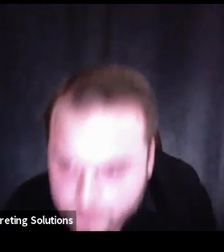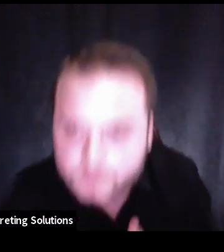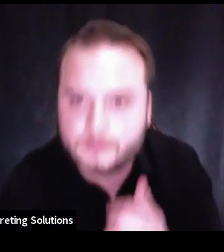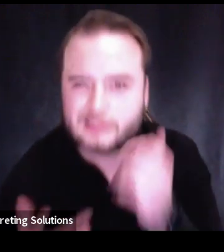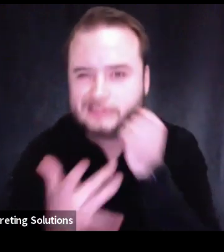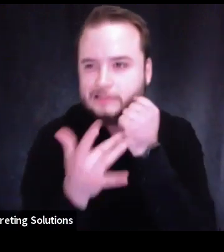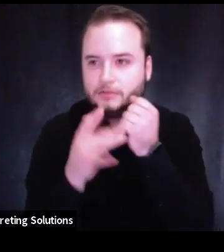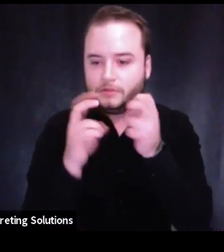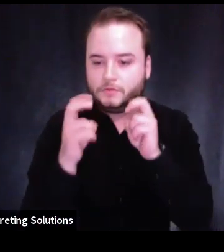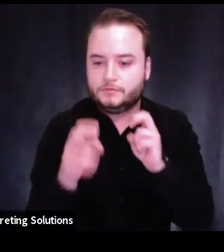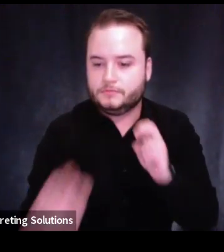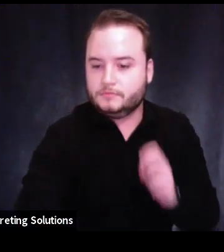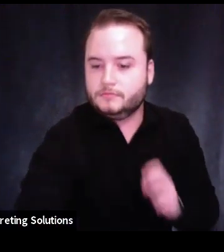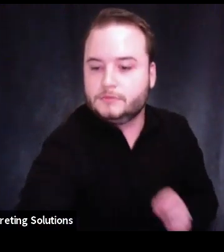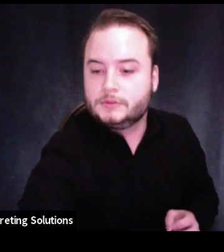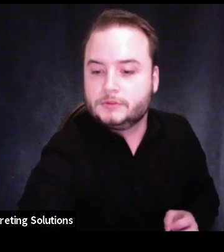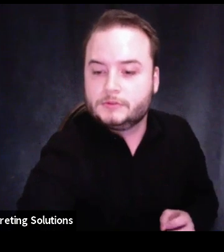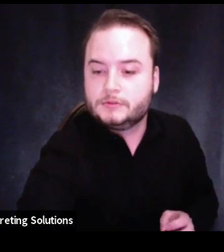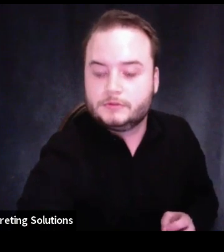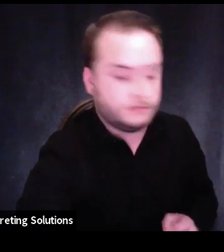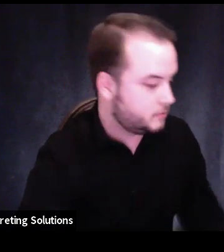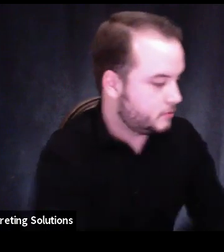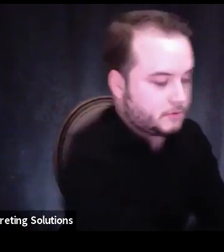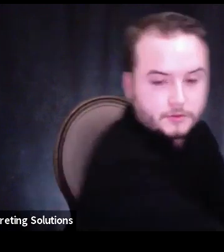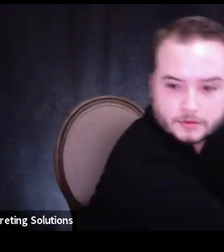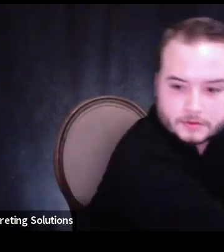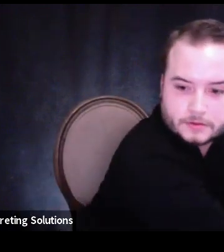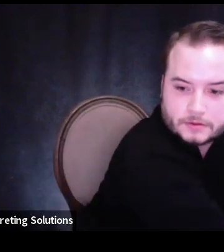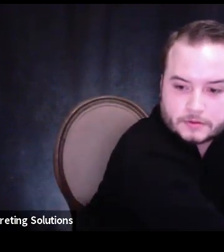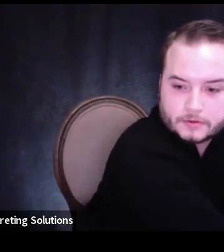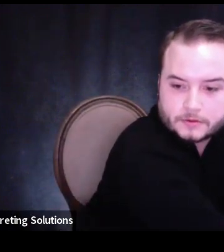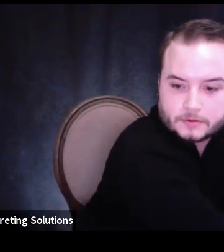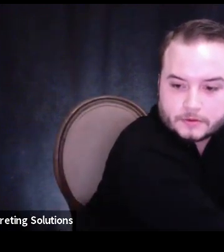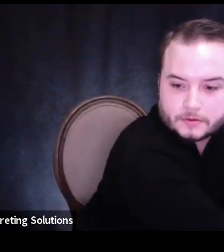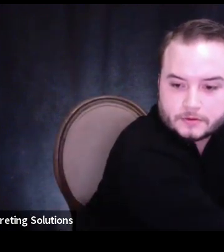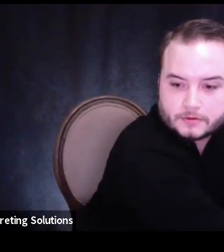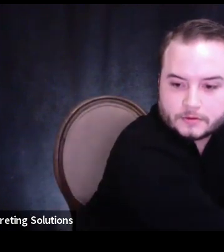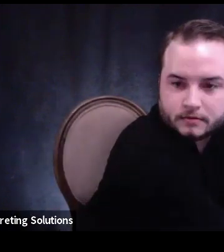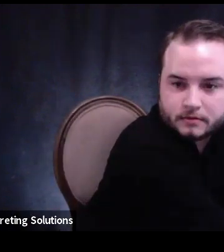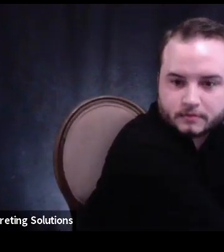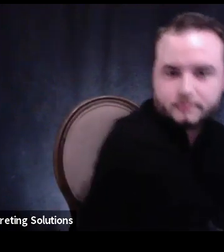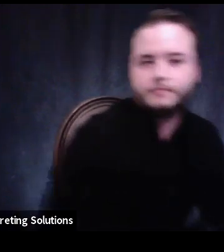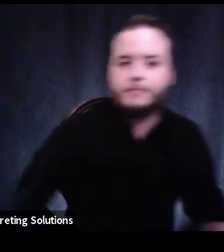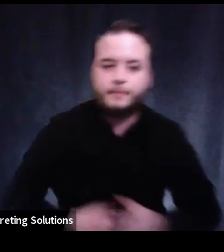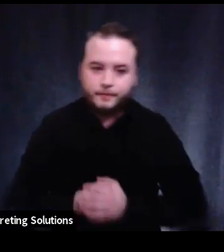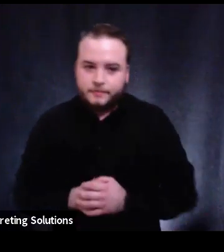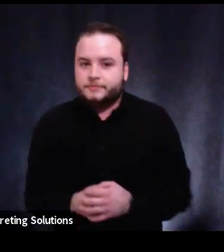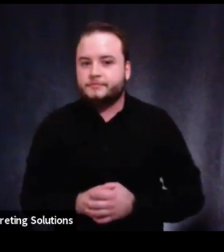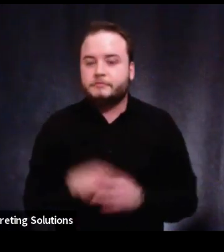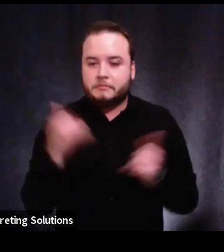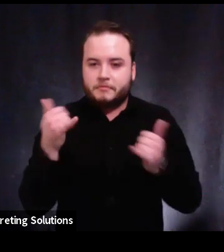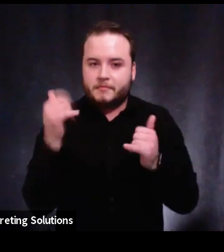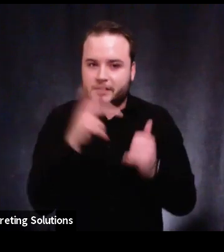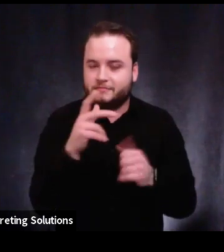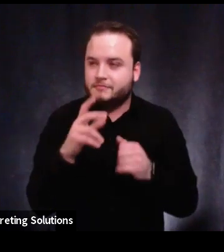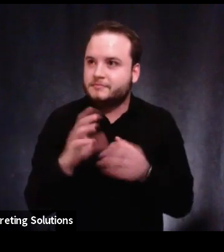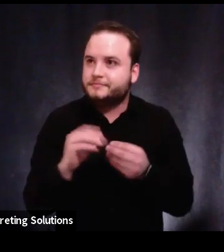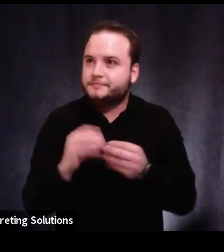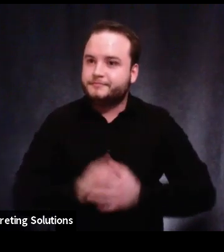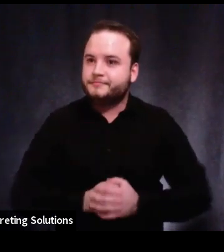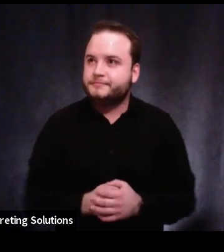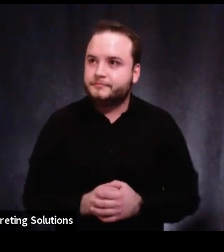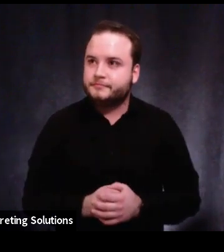the scenario. This can easily turn to 14, 13 weeks or so. So the peak is